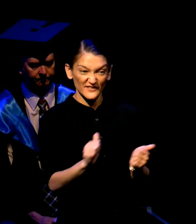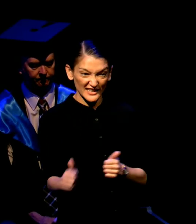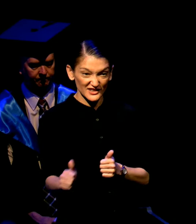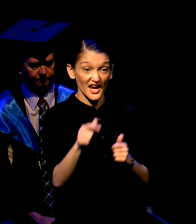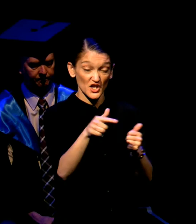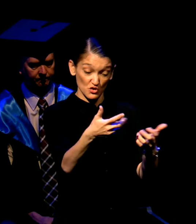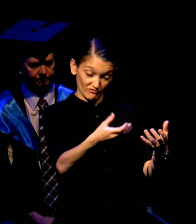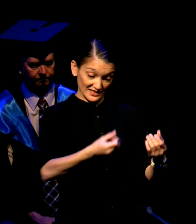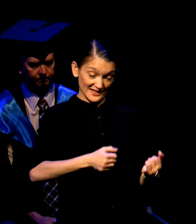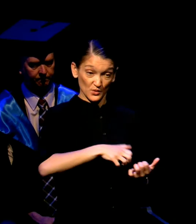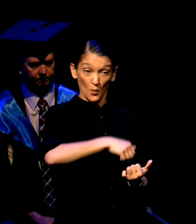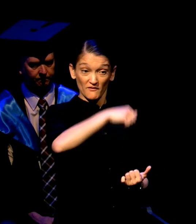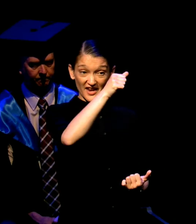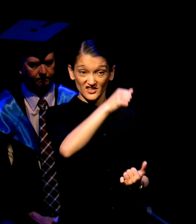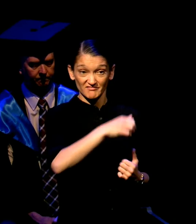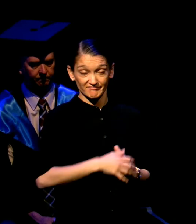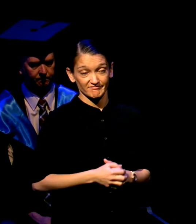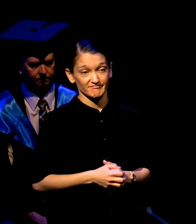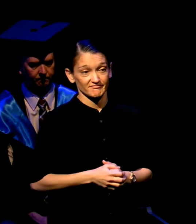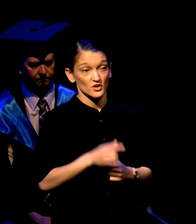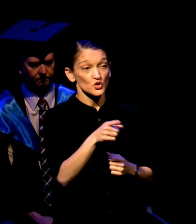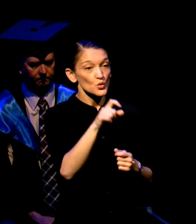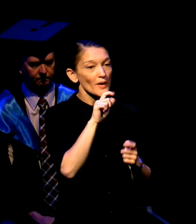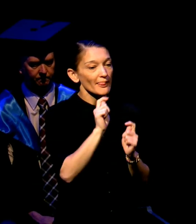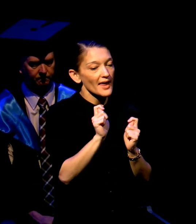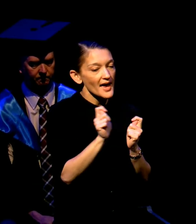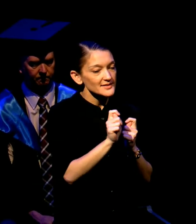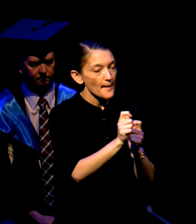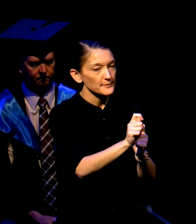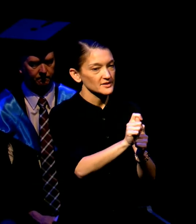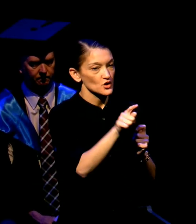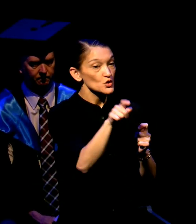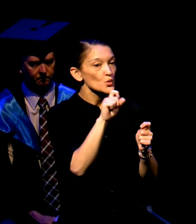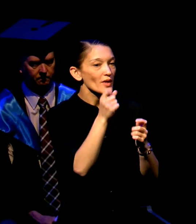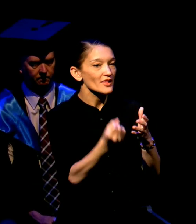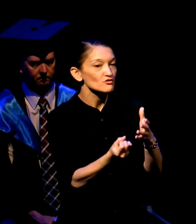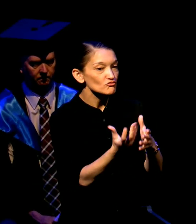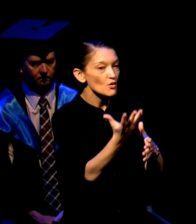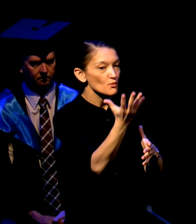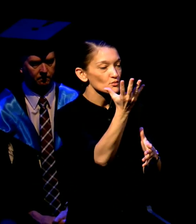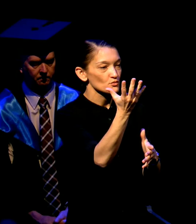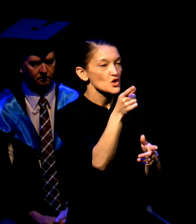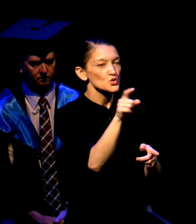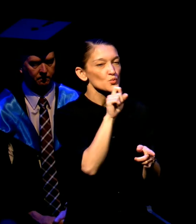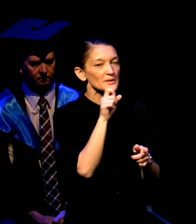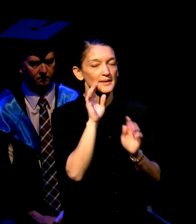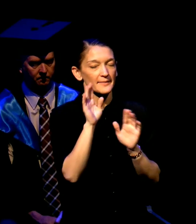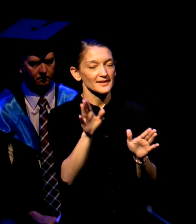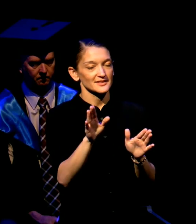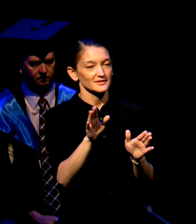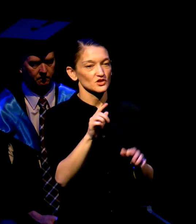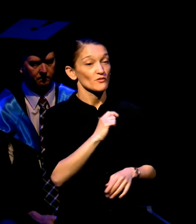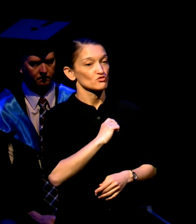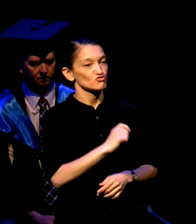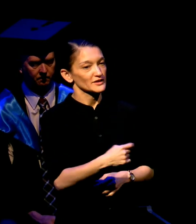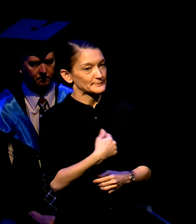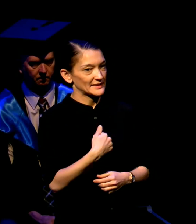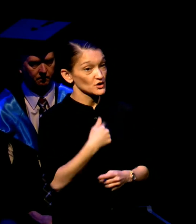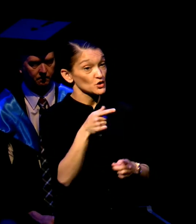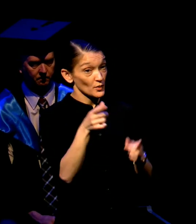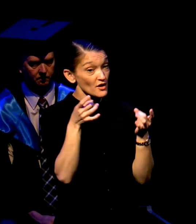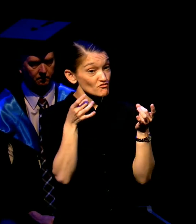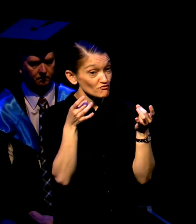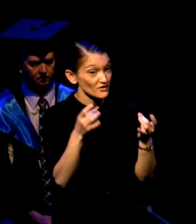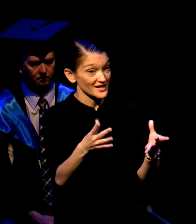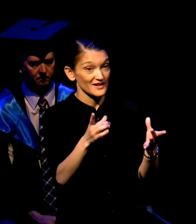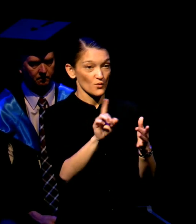gained a qualification. You will adapt, you will evolve, you will grow, and you will be amazing. Trust me, you're ready for